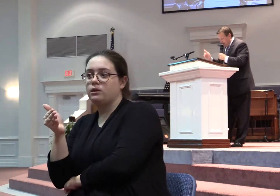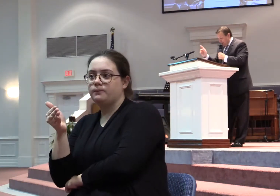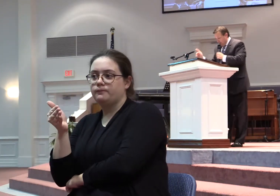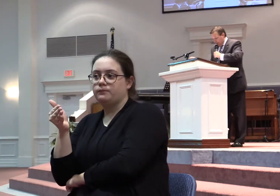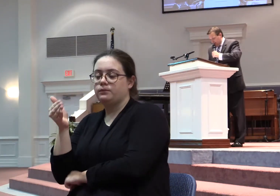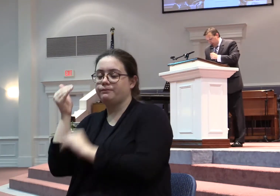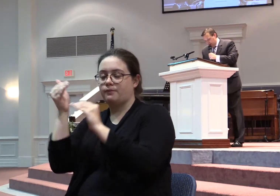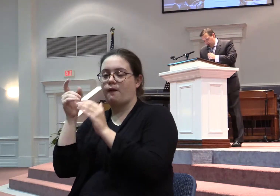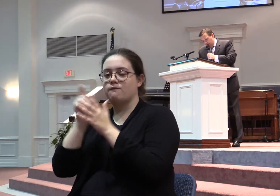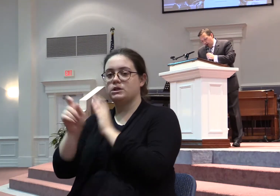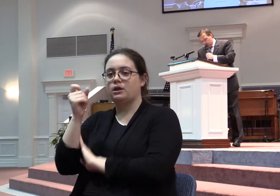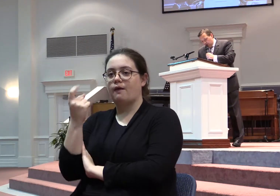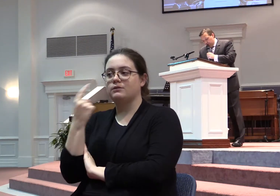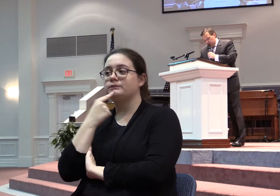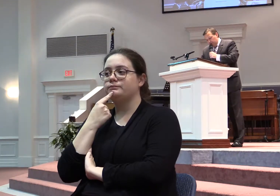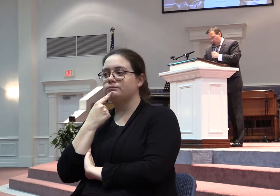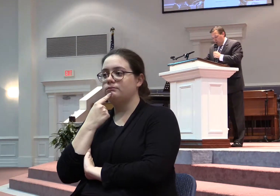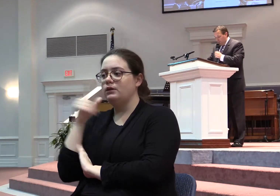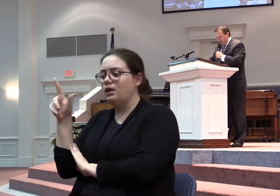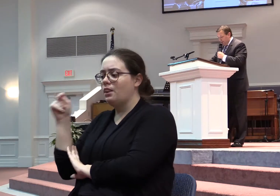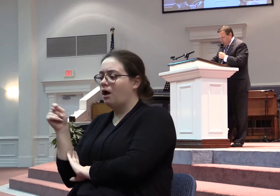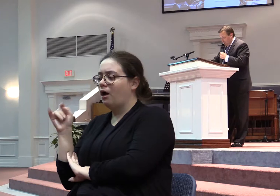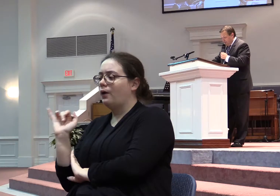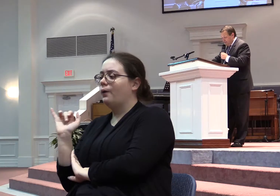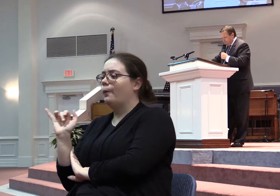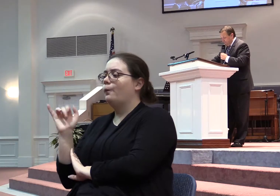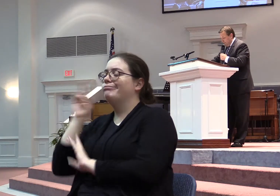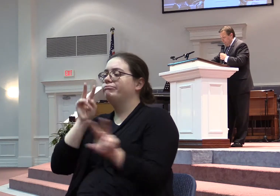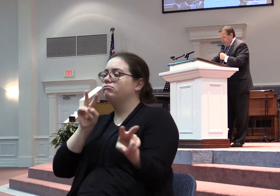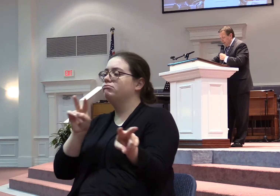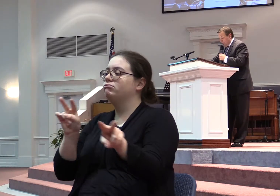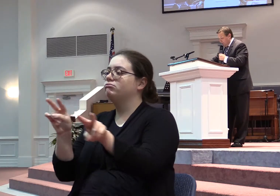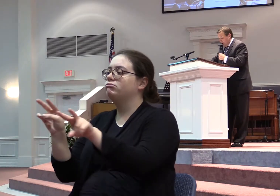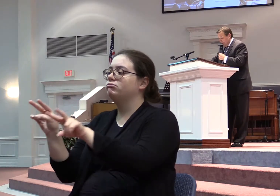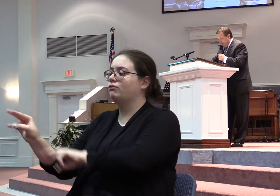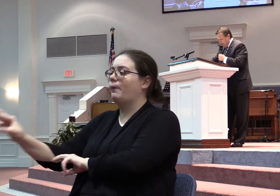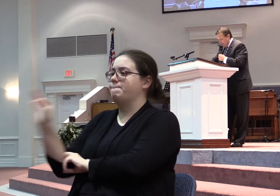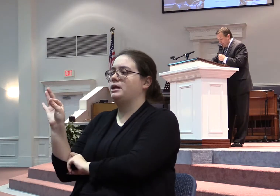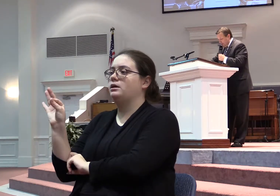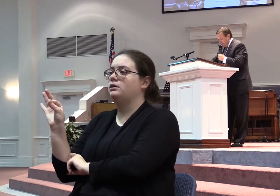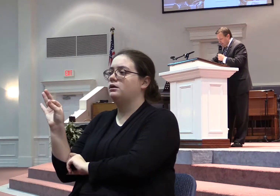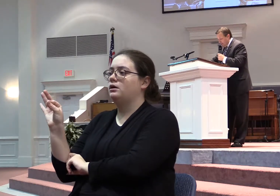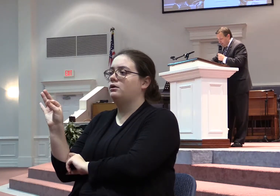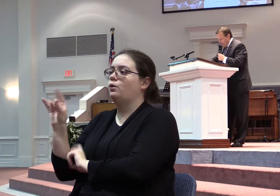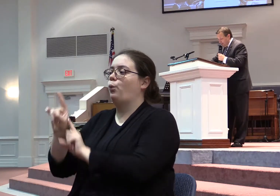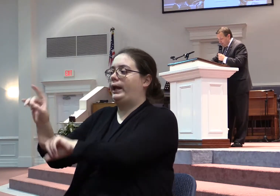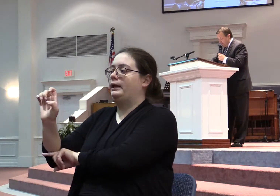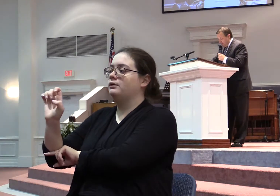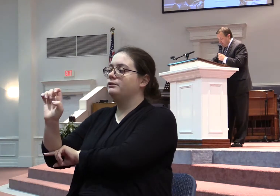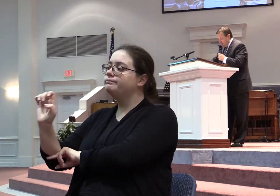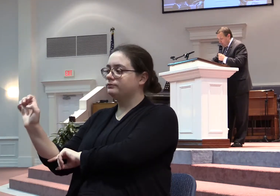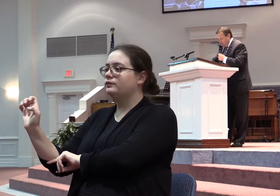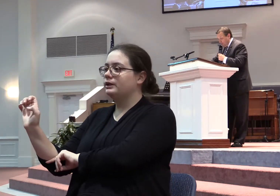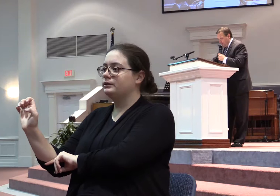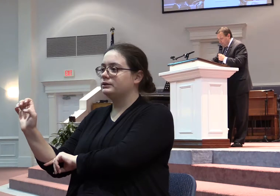Verse 11 says, then Lot chose him all the plain of Jordan, and Lot journeyed east, and they separated themselves